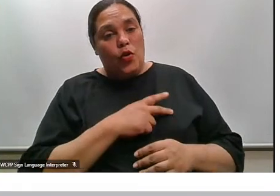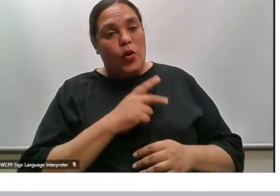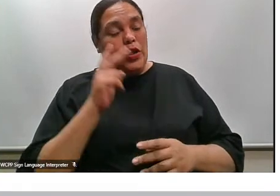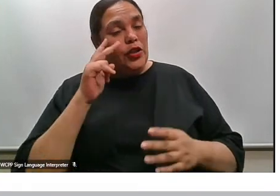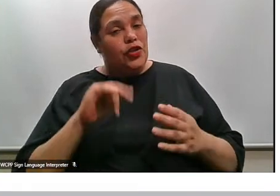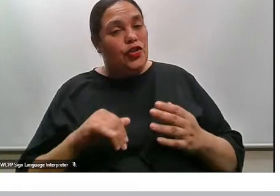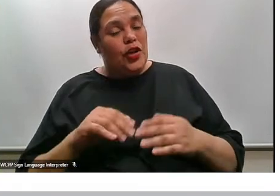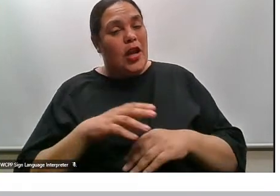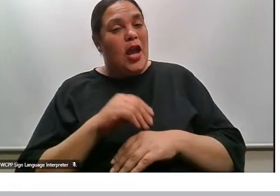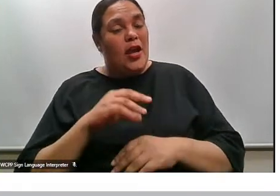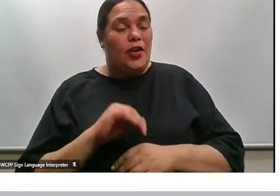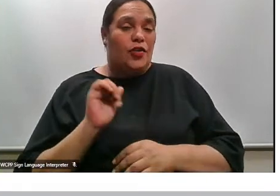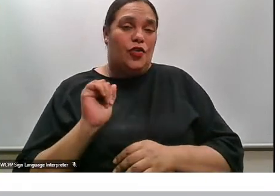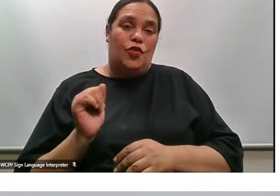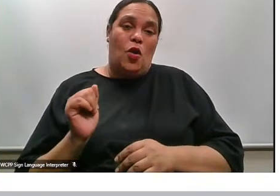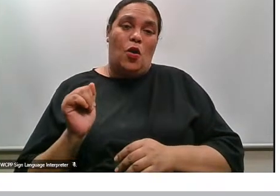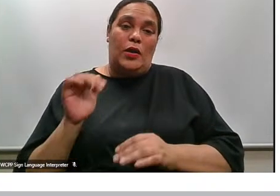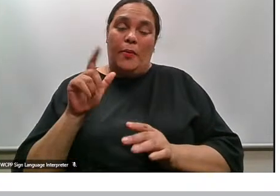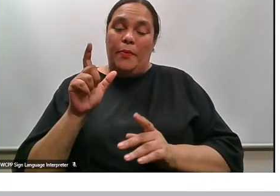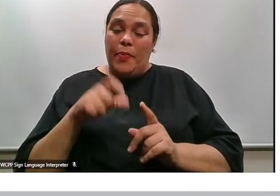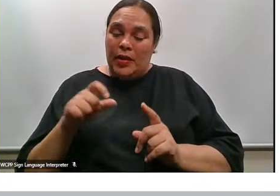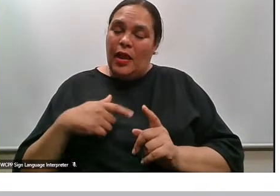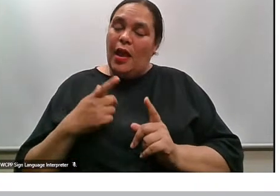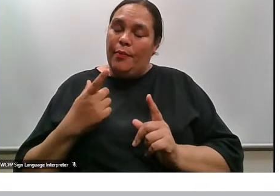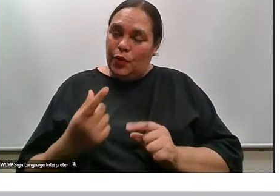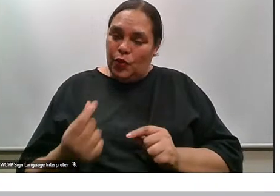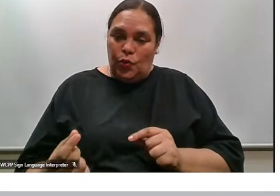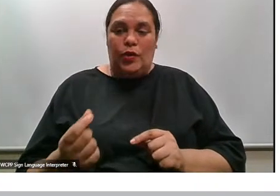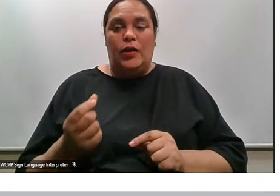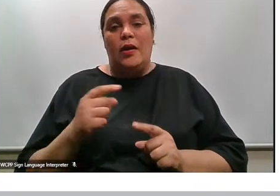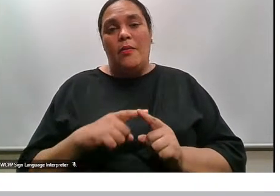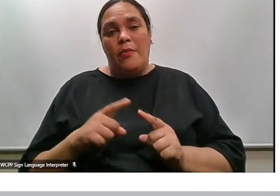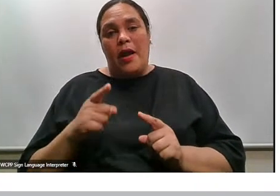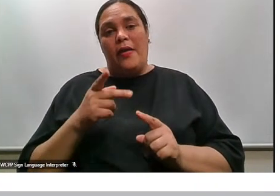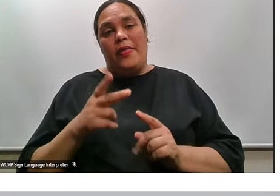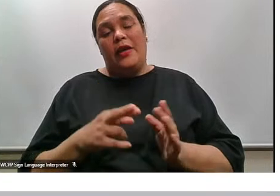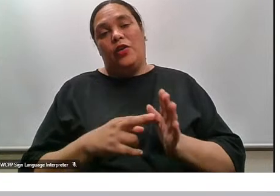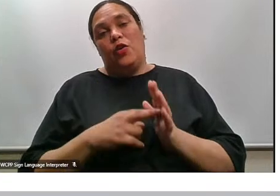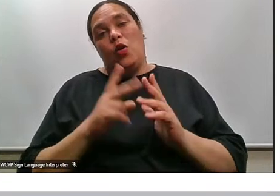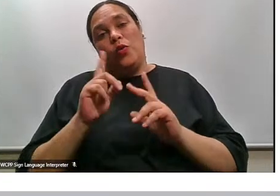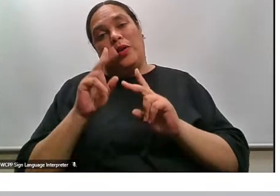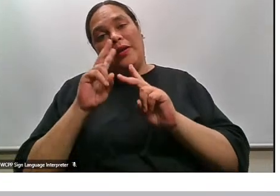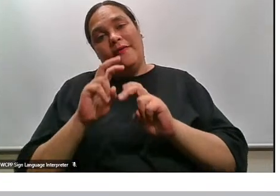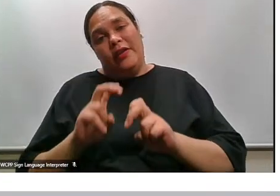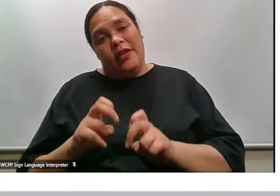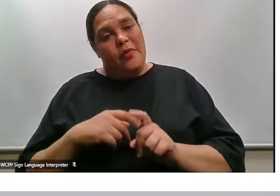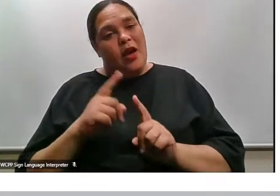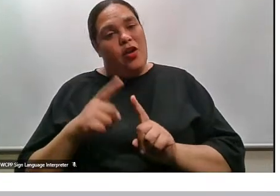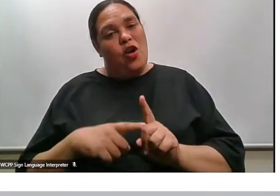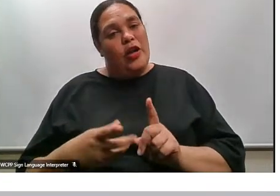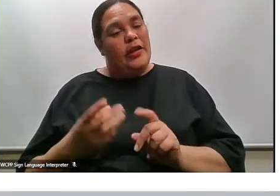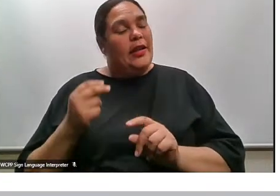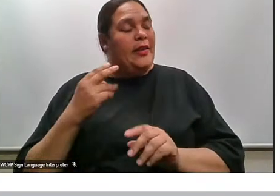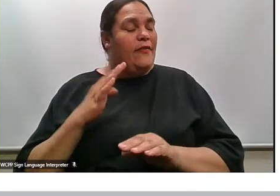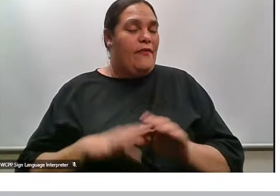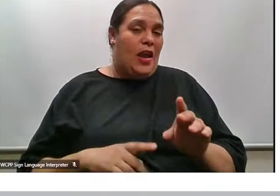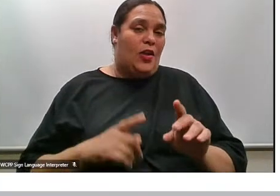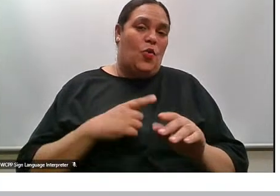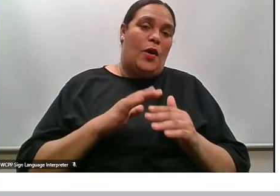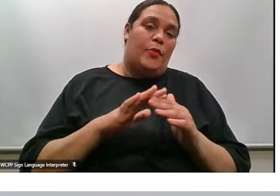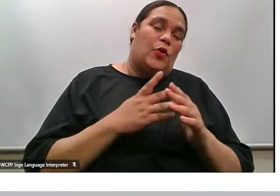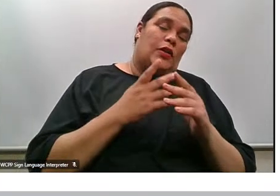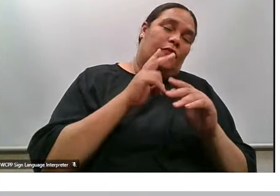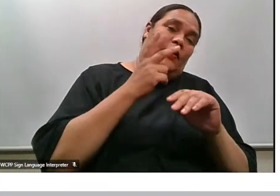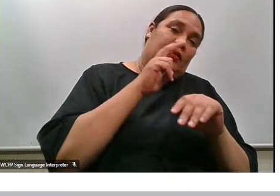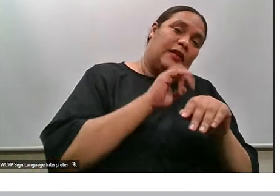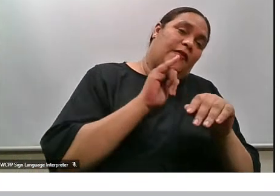the age of the Patreons, I'm doing that. But that required an investment. I can't get to the fine because I had to first invest